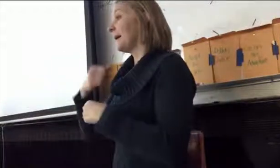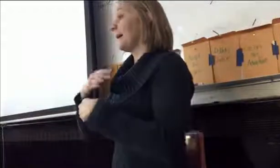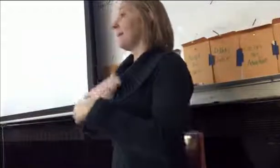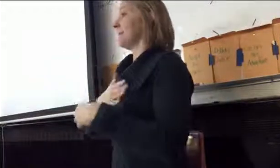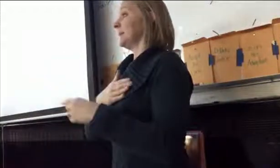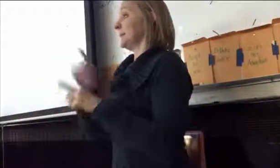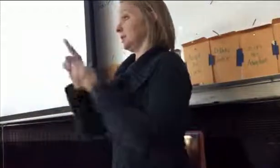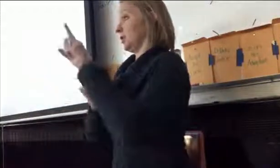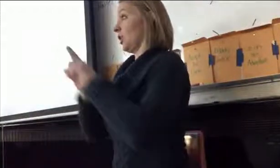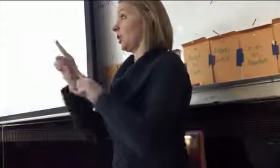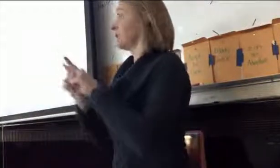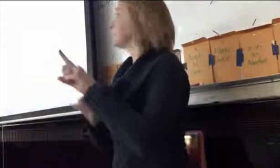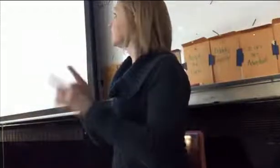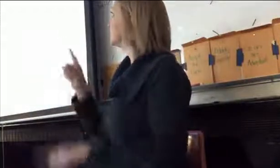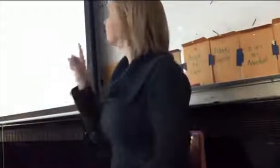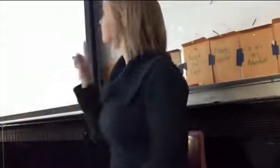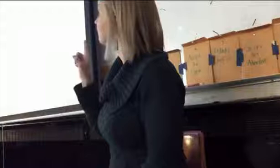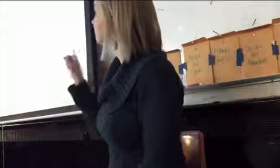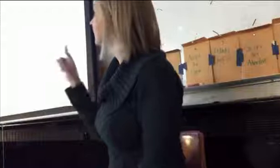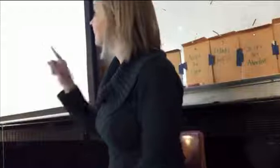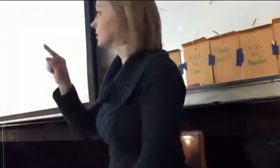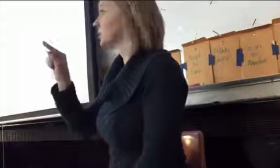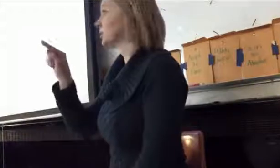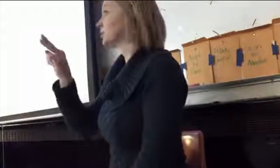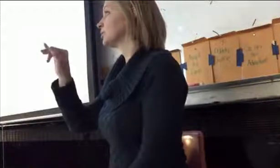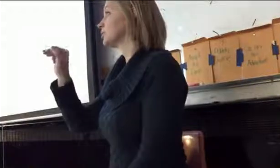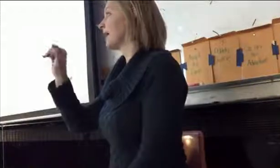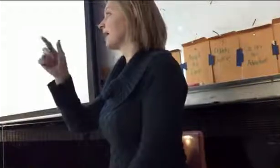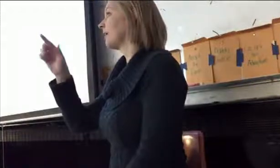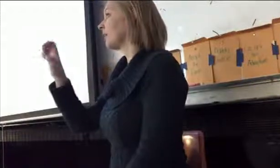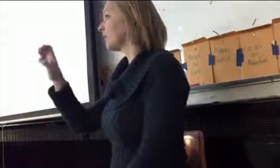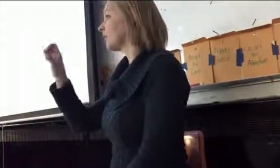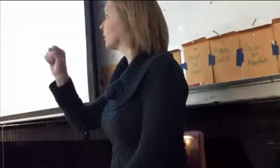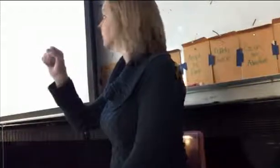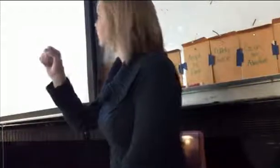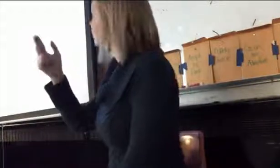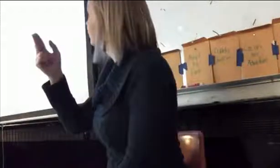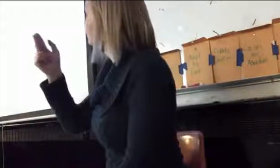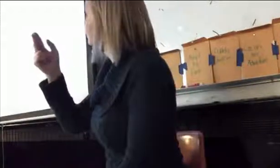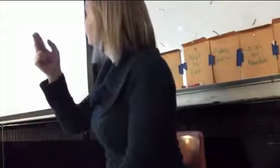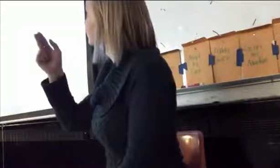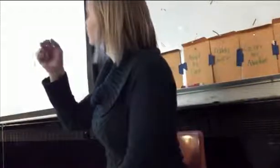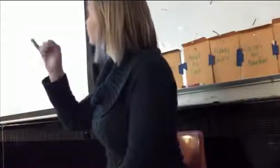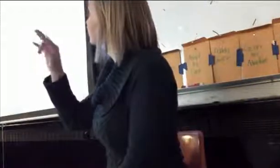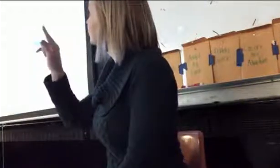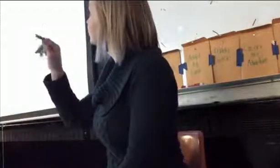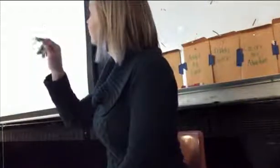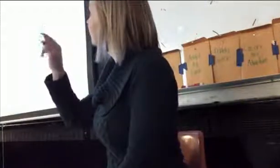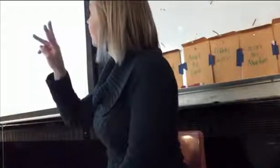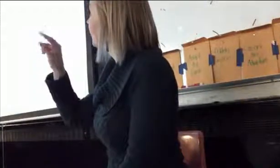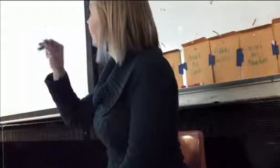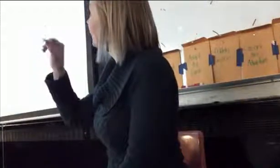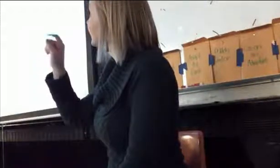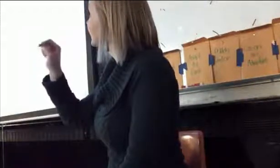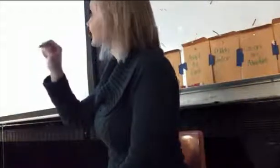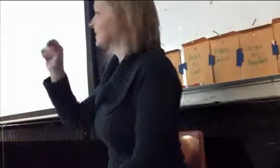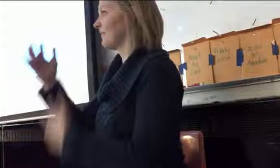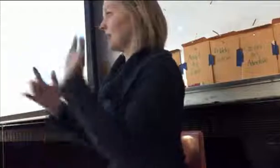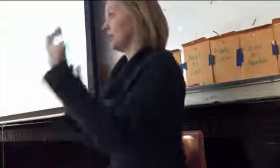it's the Triangle Shirtwaist Fire. So, starring the Triangle Shirtwaist Fire.